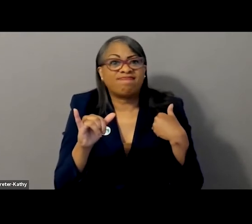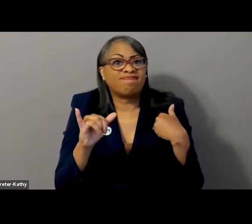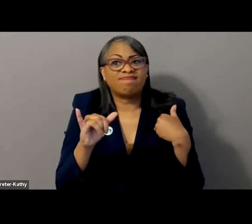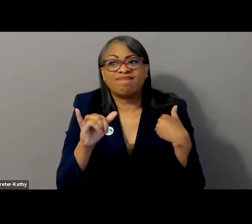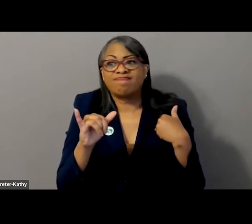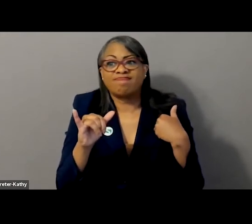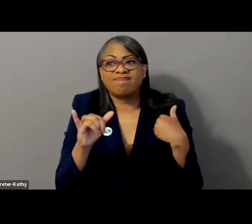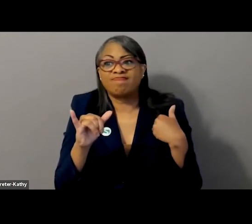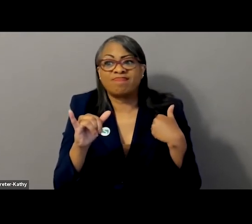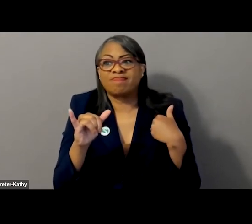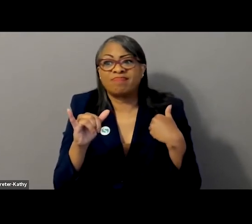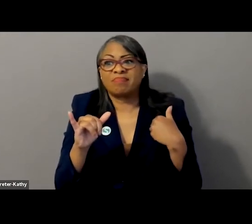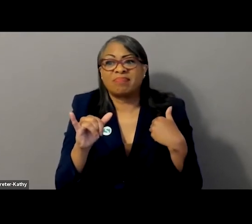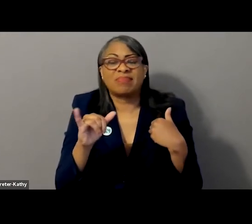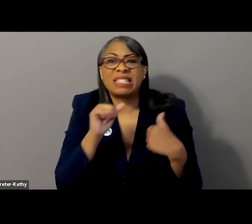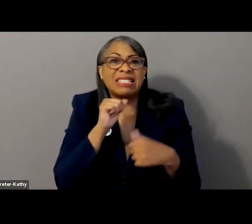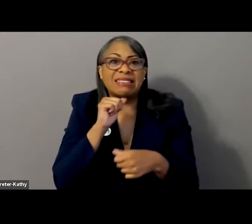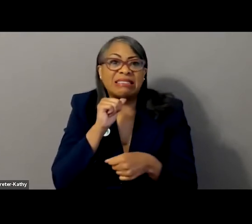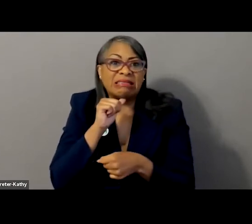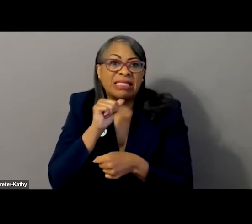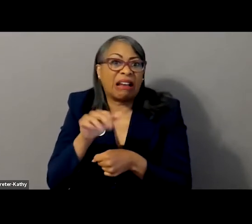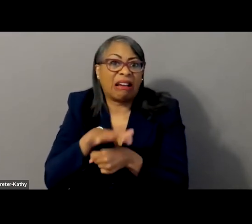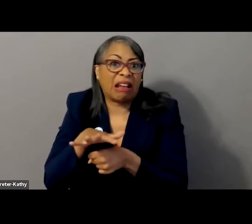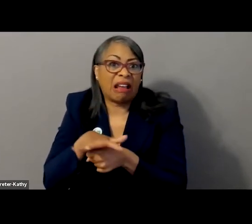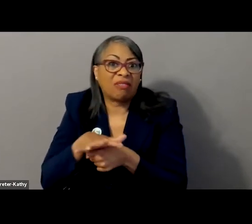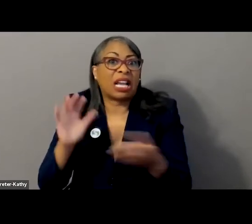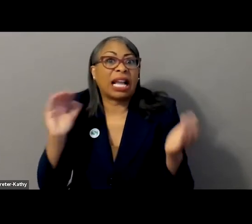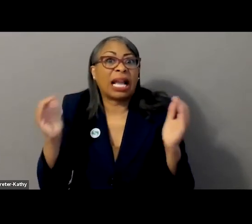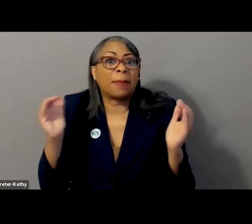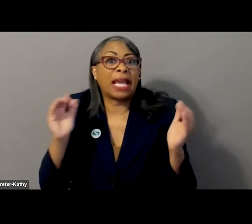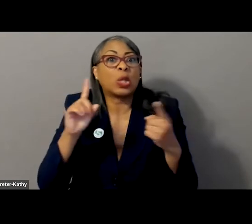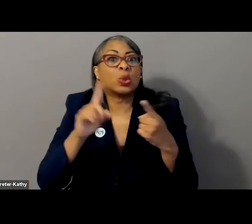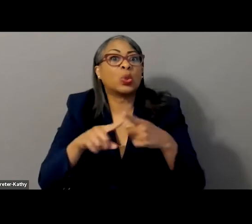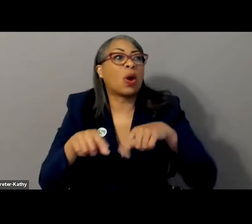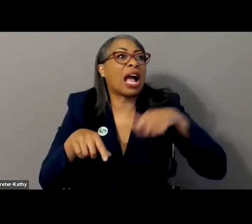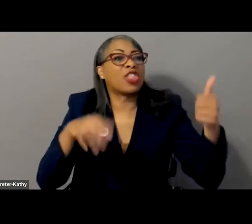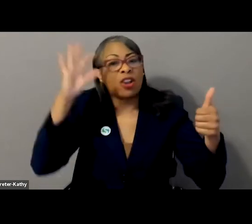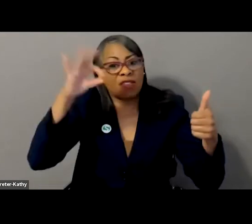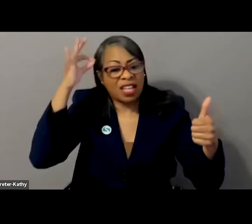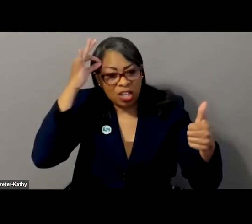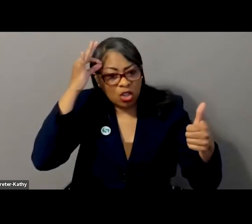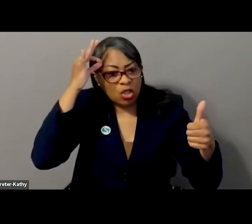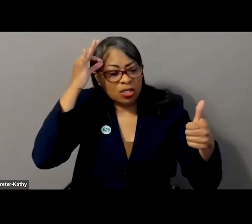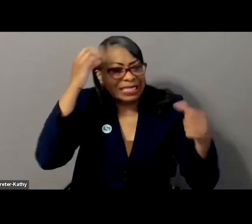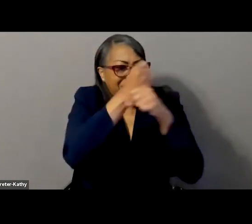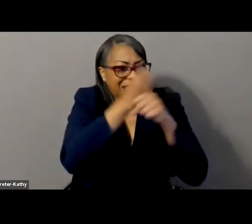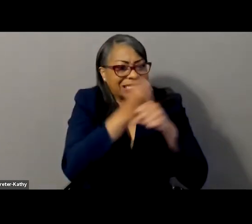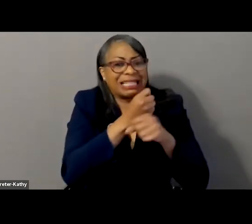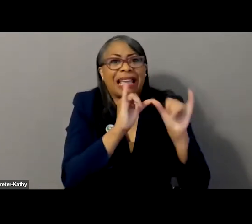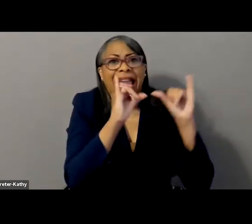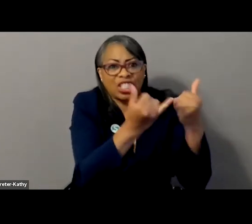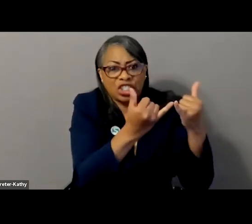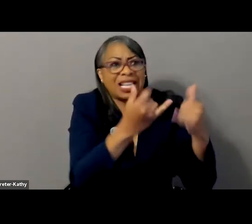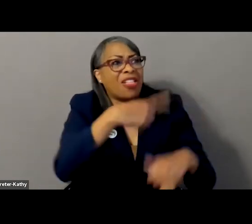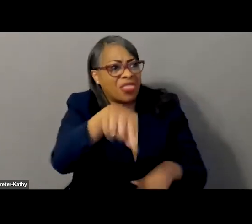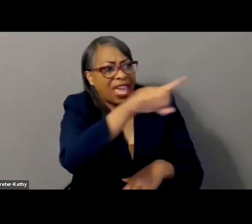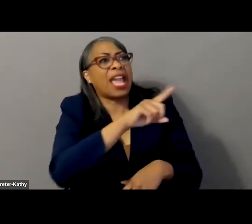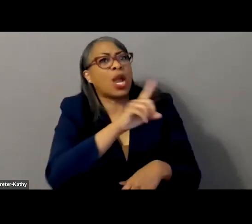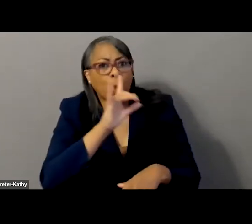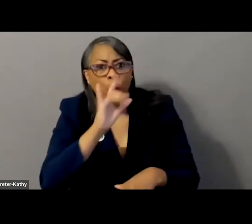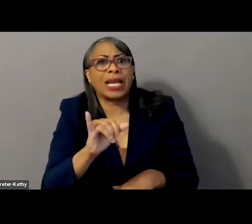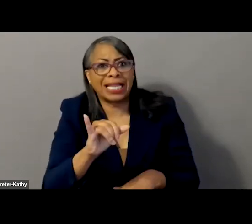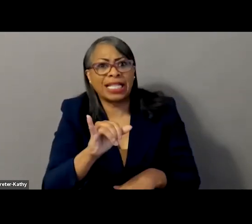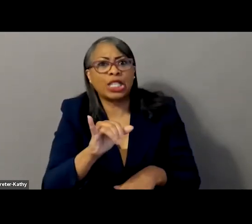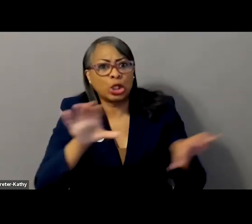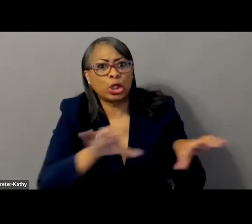much too modest compared to companion federal statistical agencies. They really are doing